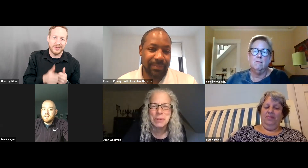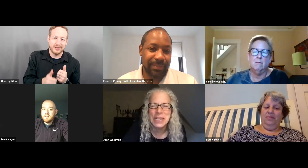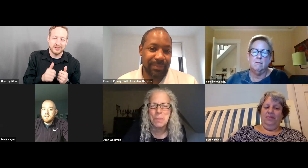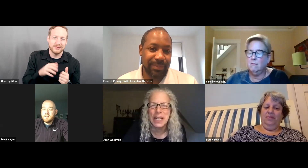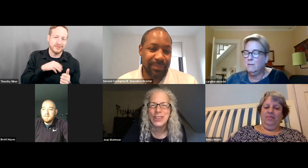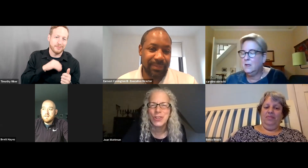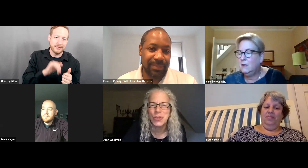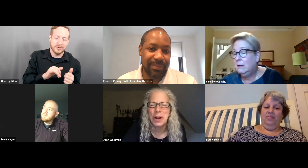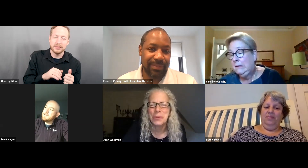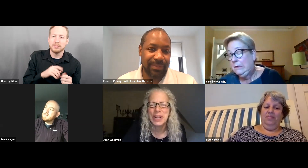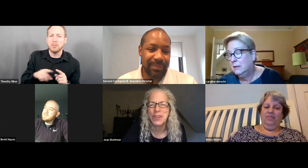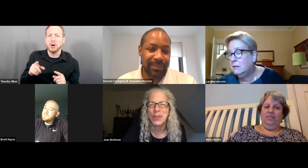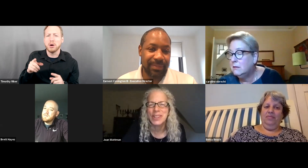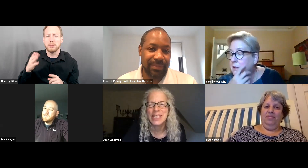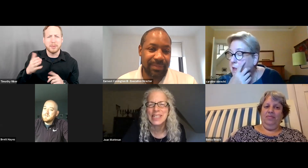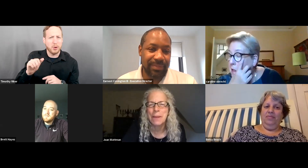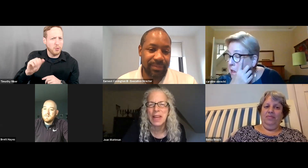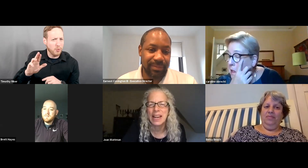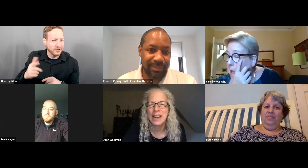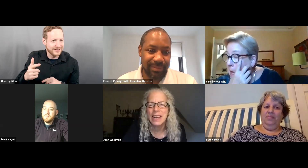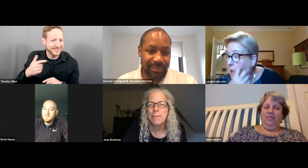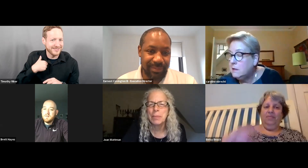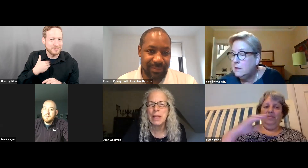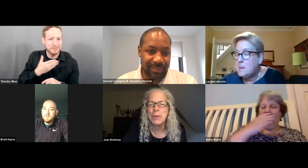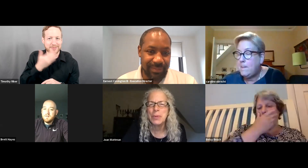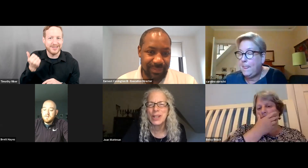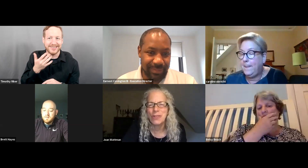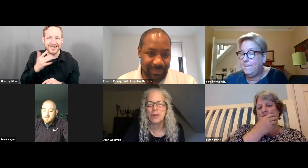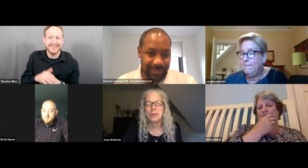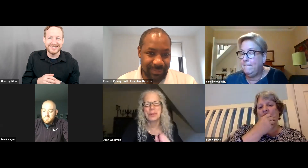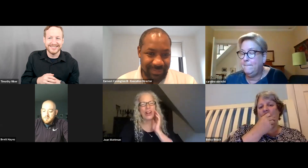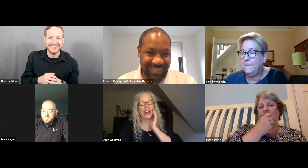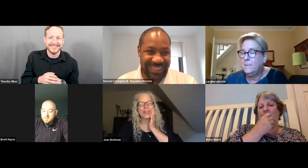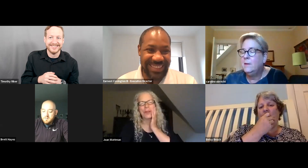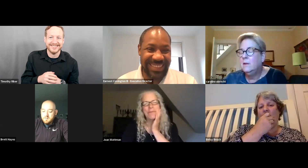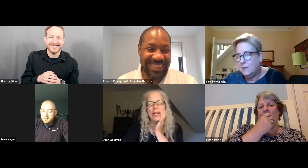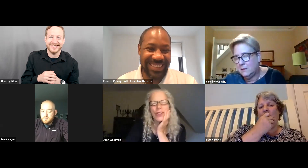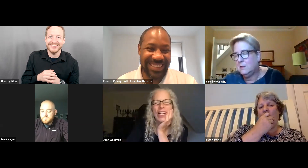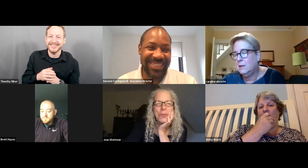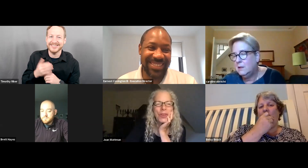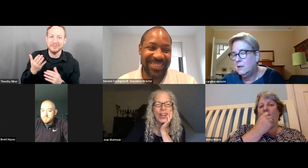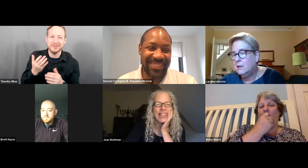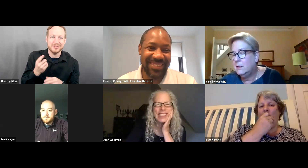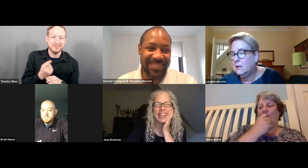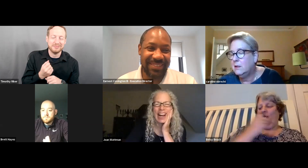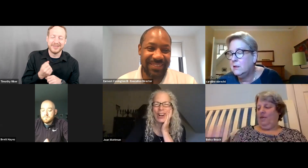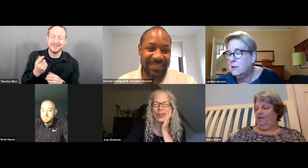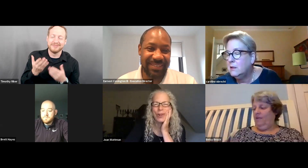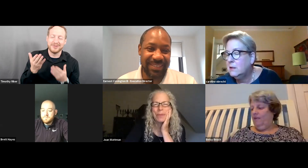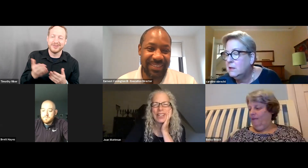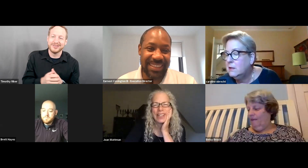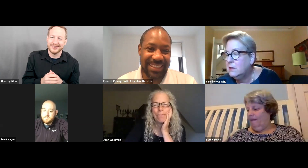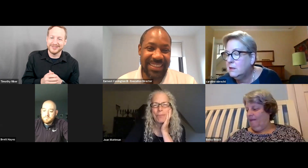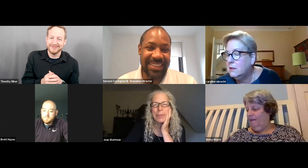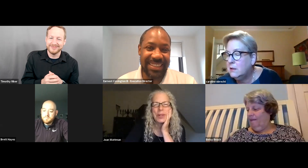actually participating in the June one and we can vote to accept that. But maybe we could go forward with the August. We'll have better luck with August, I